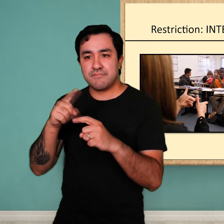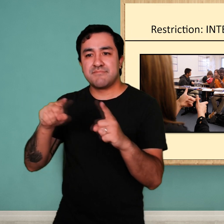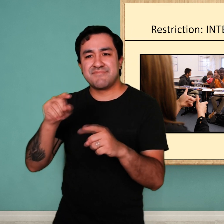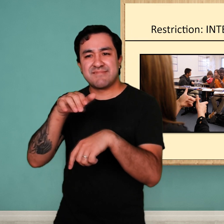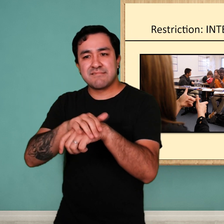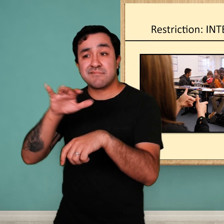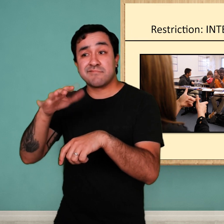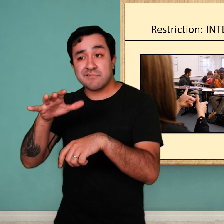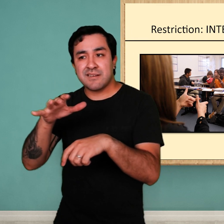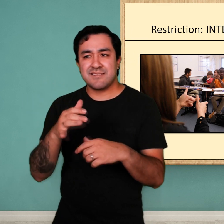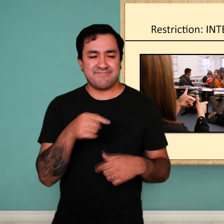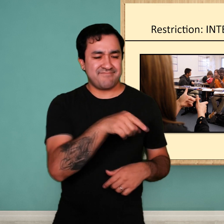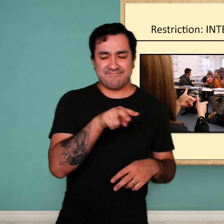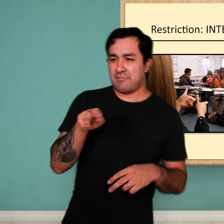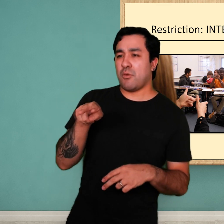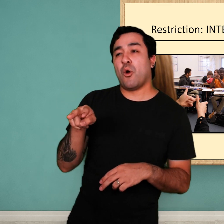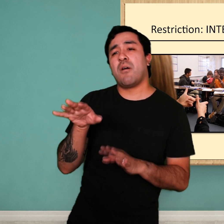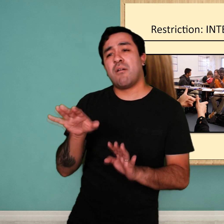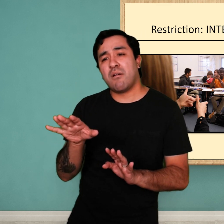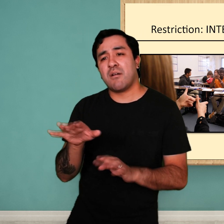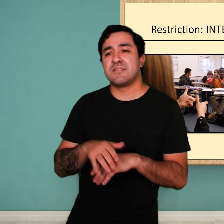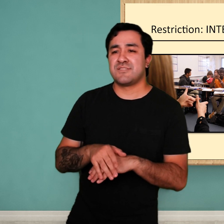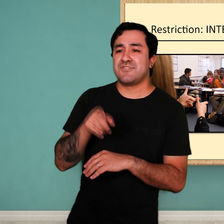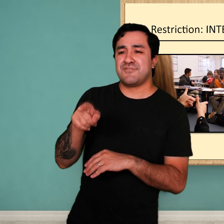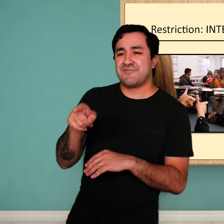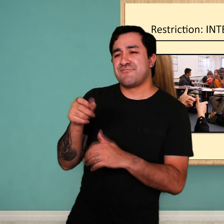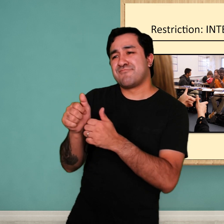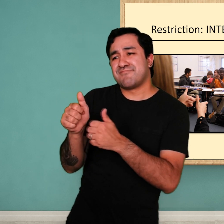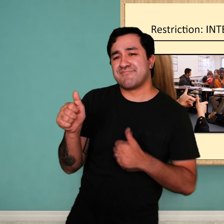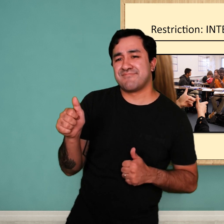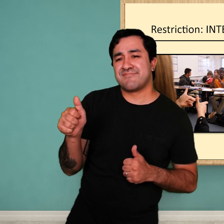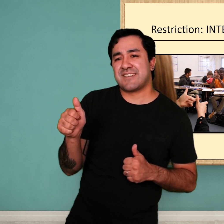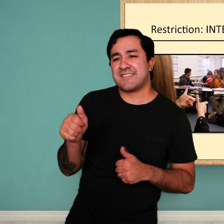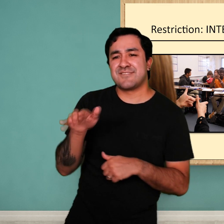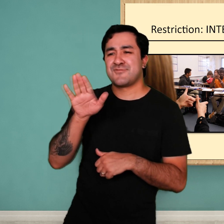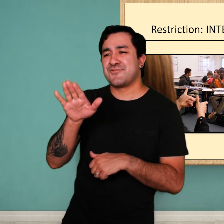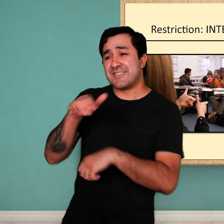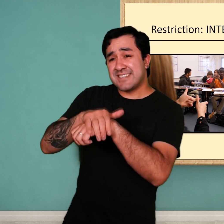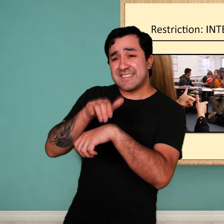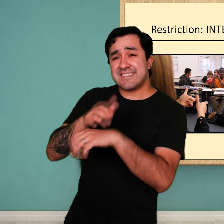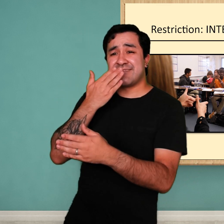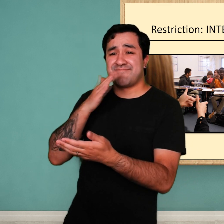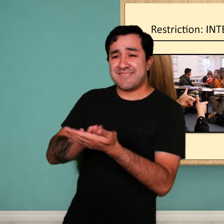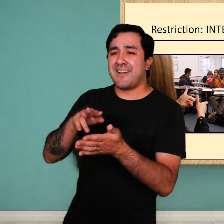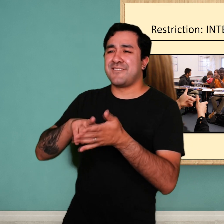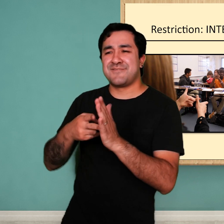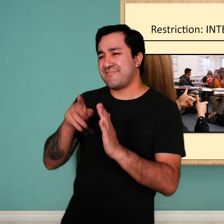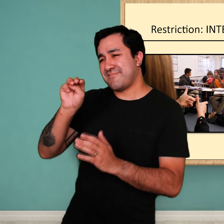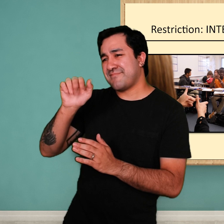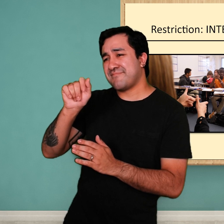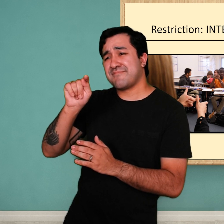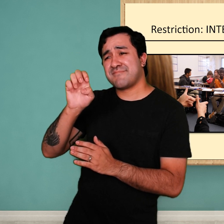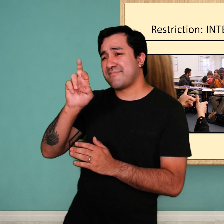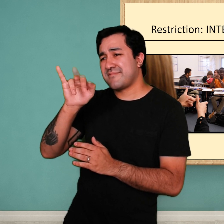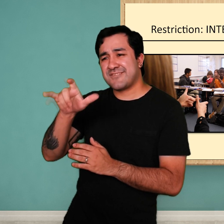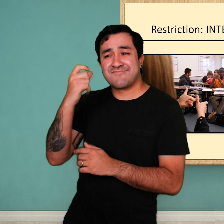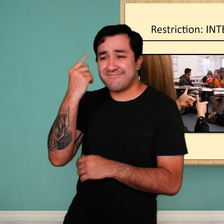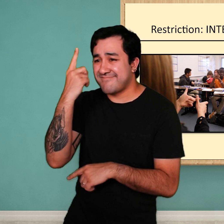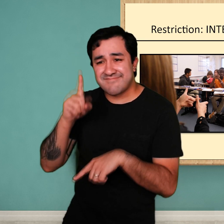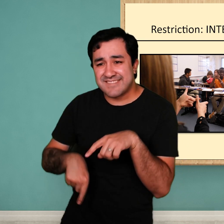may assume the student is uneducated because they are still developing their English skills since ASL and English are different.